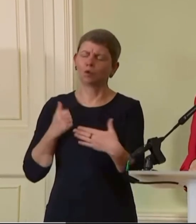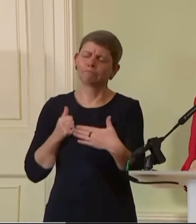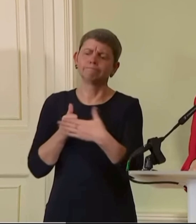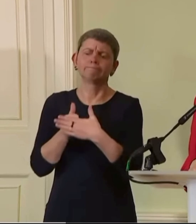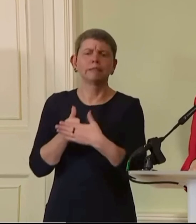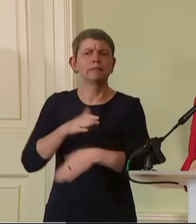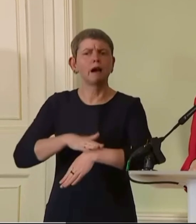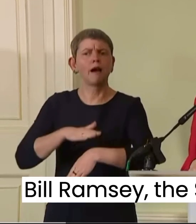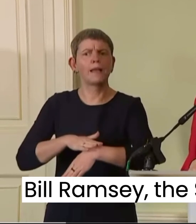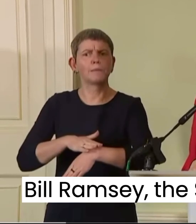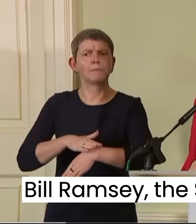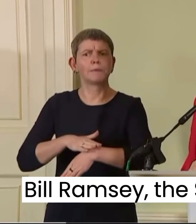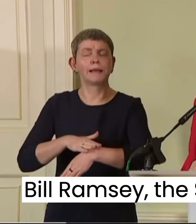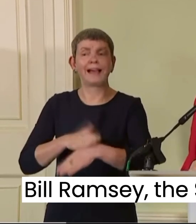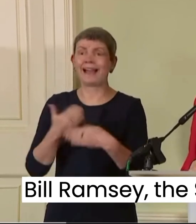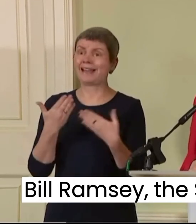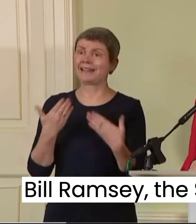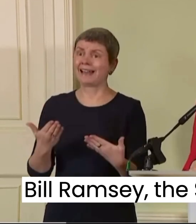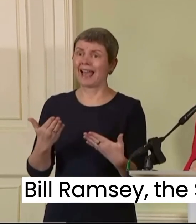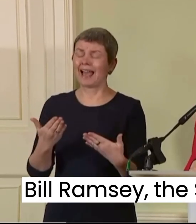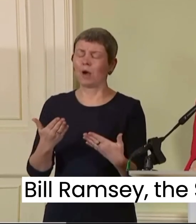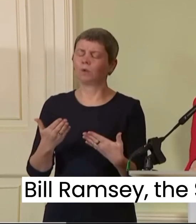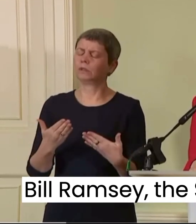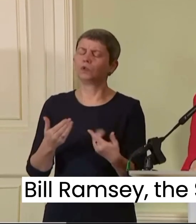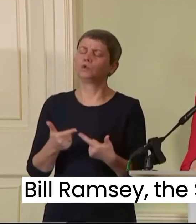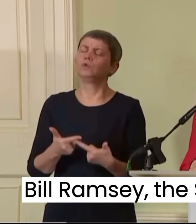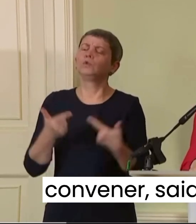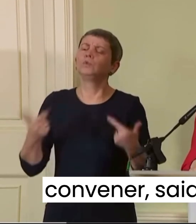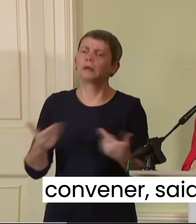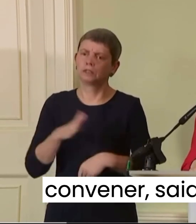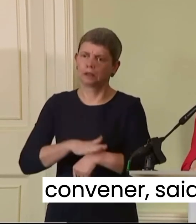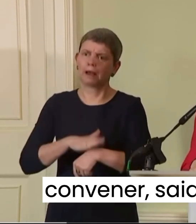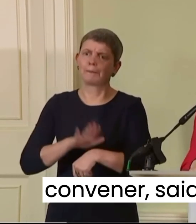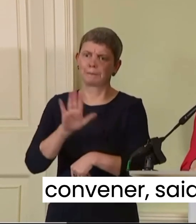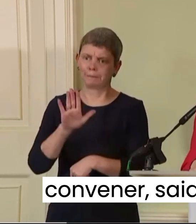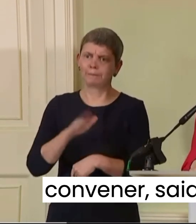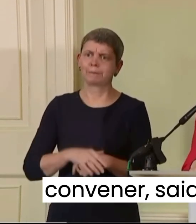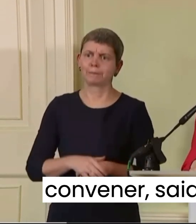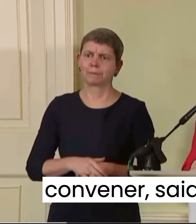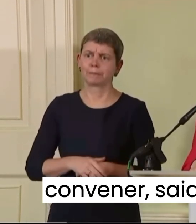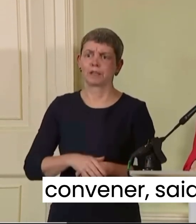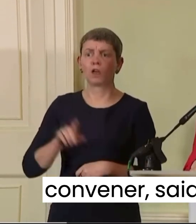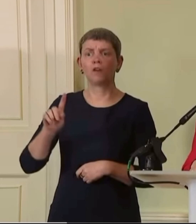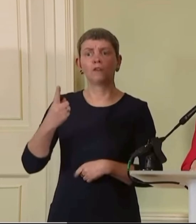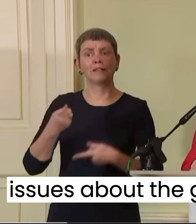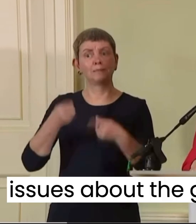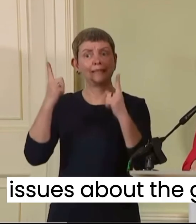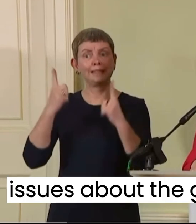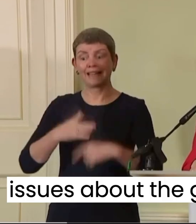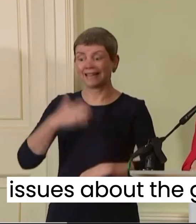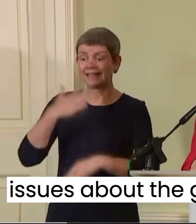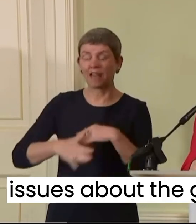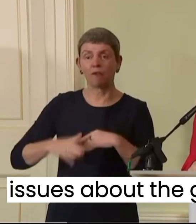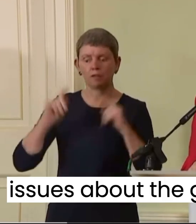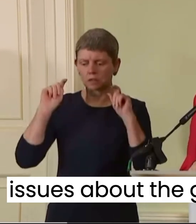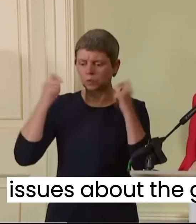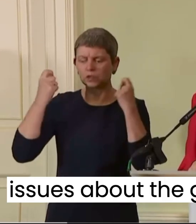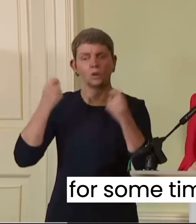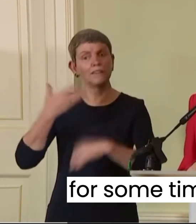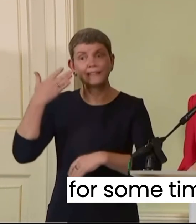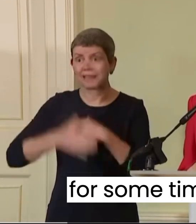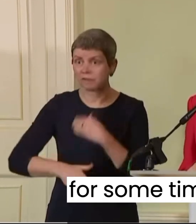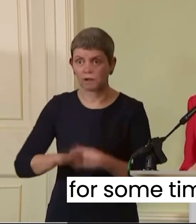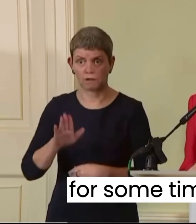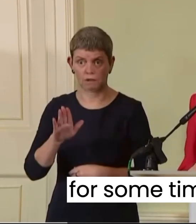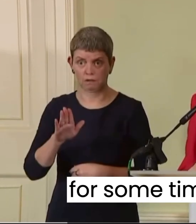finances. Bill Ramsey, the SNP trade union group convener, said, "I have been raising issues about the governance of the party